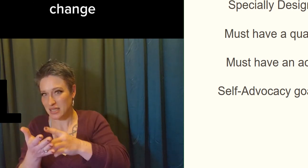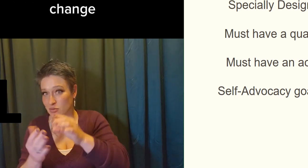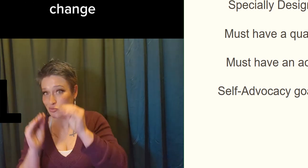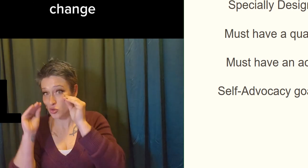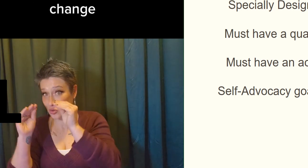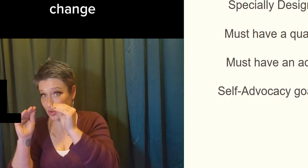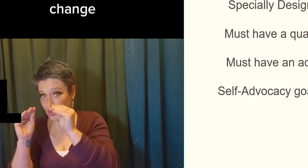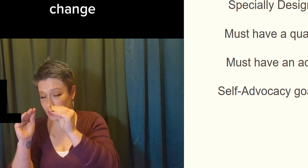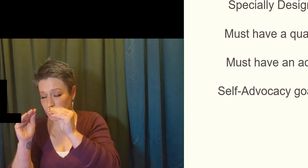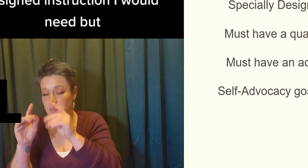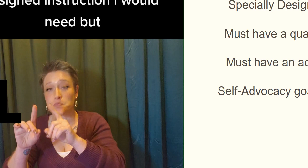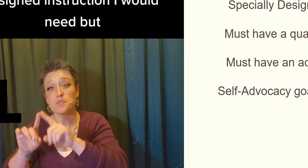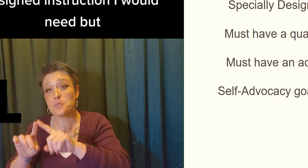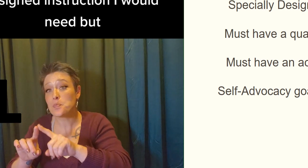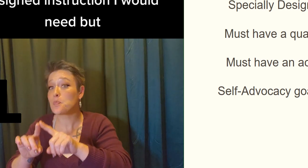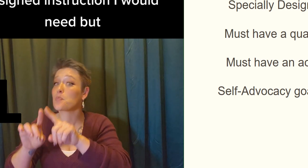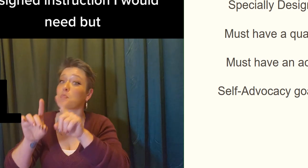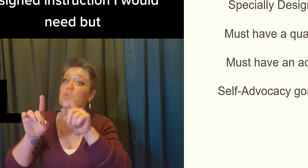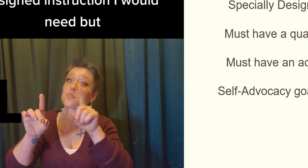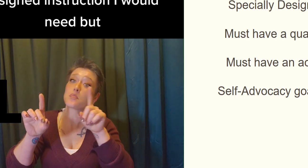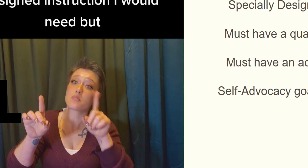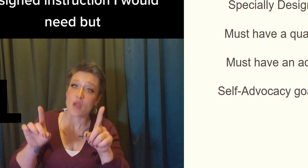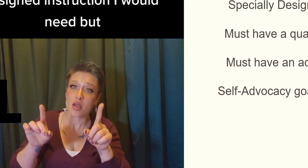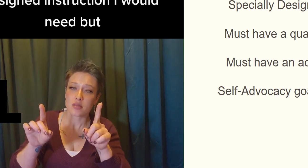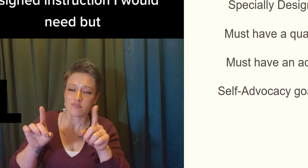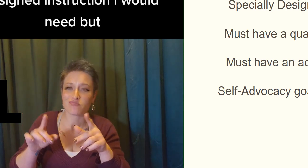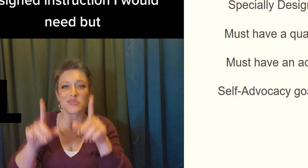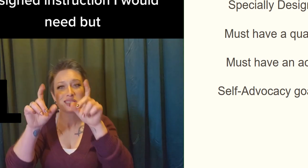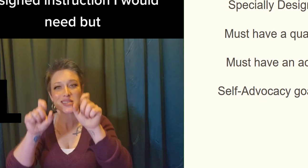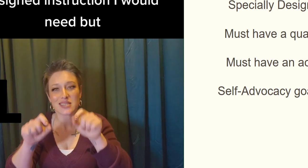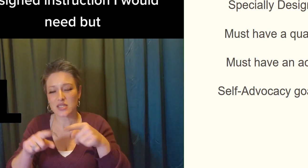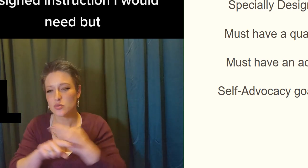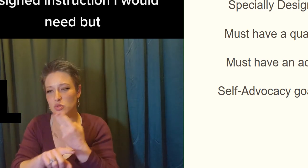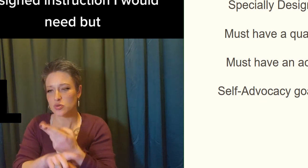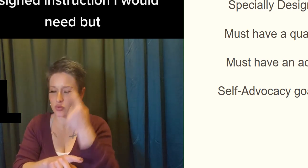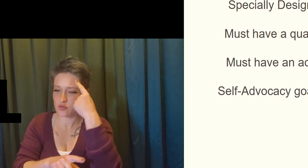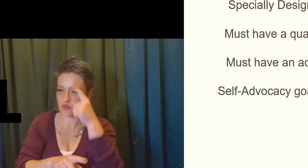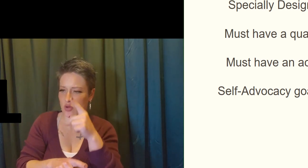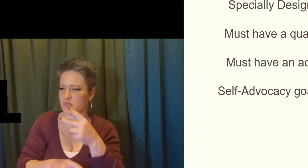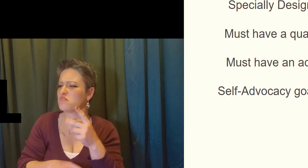to change. There's no specially designed instruction I would need. But